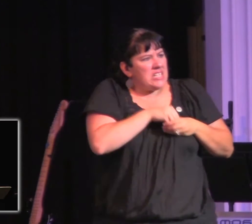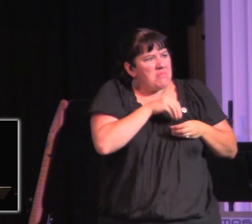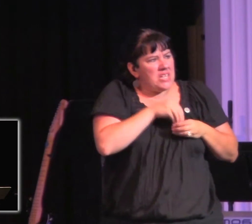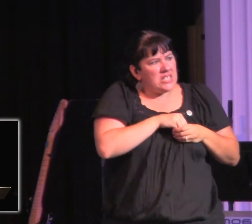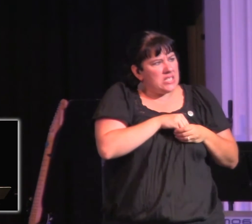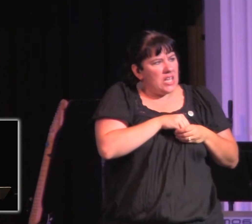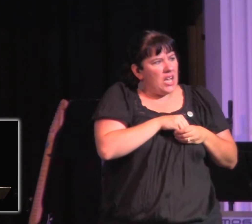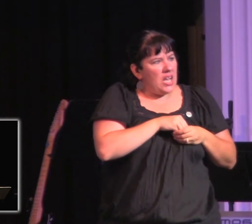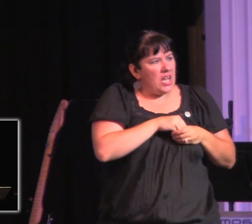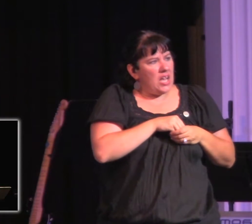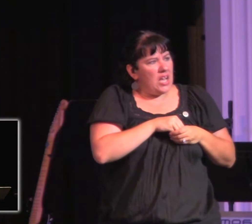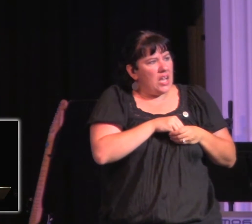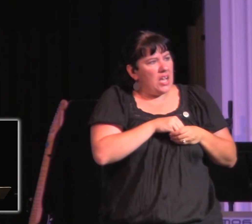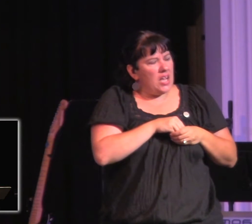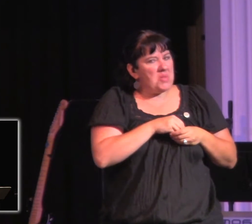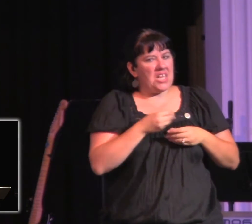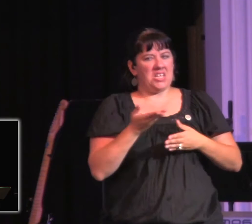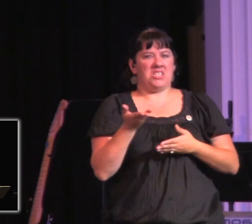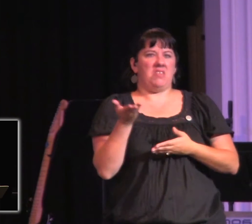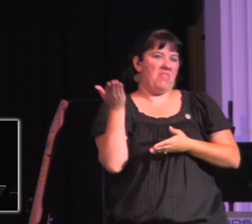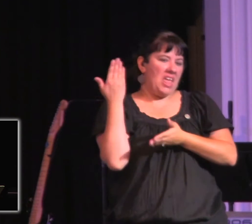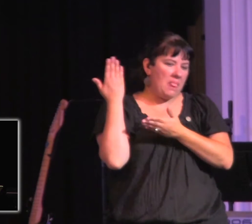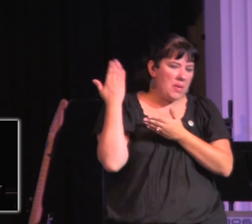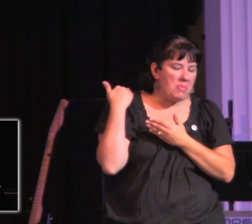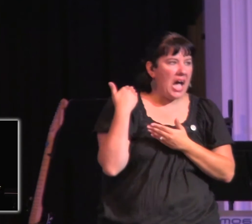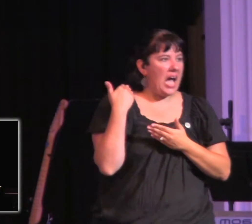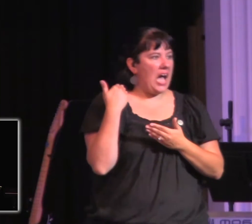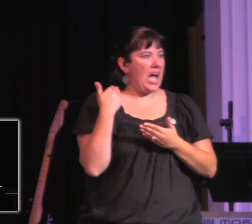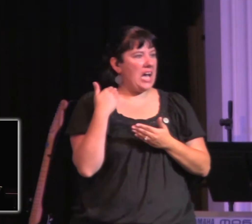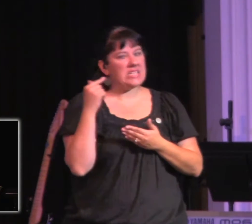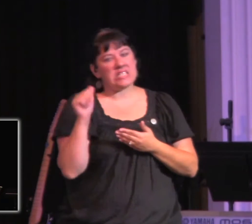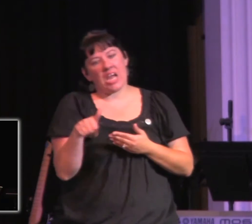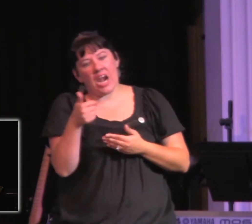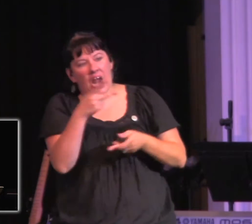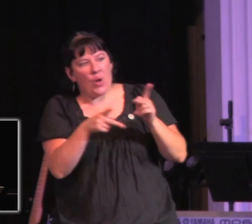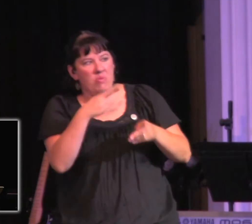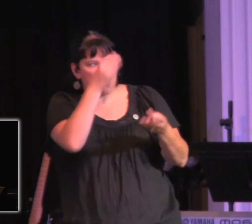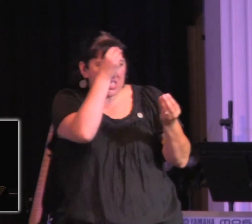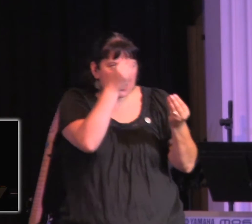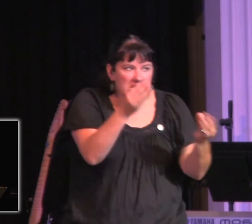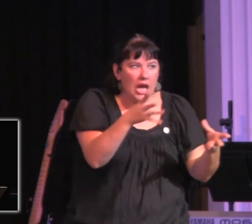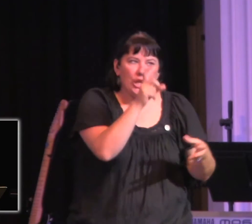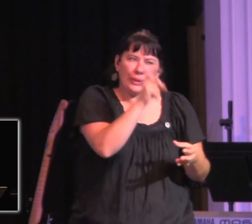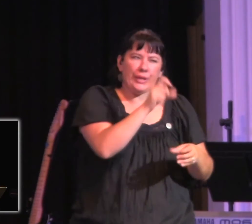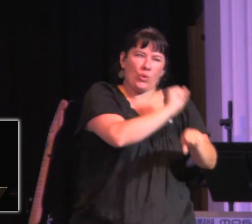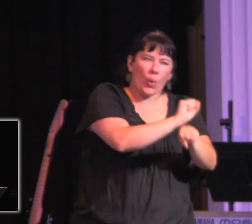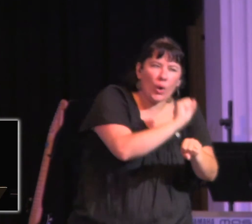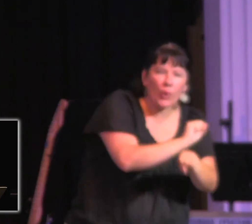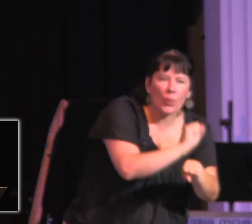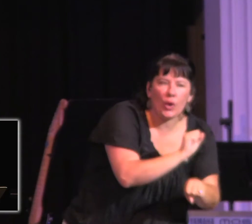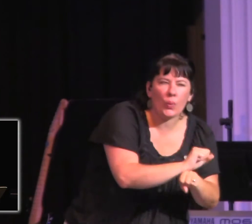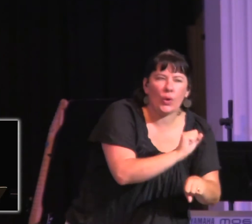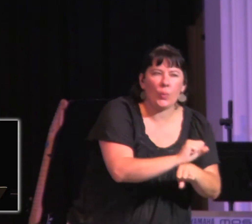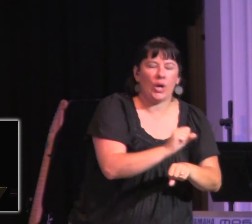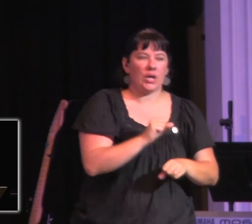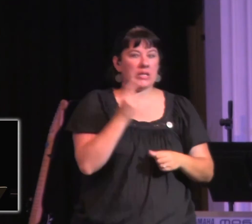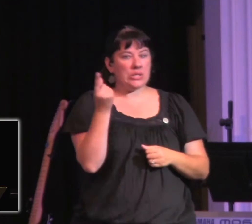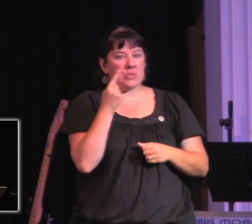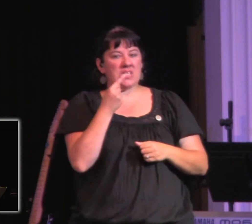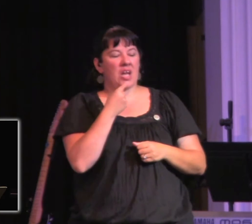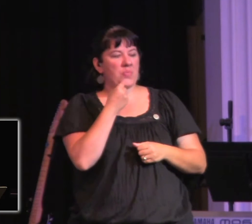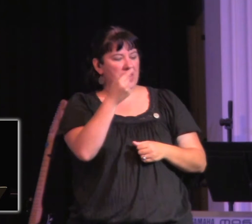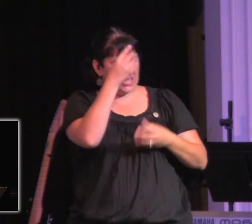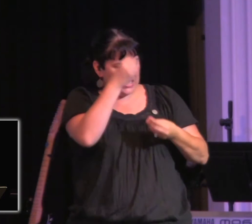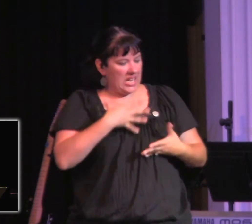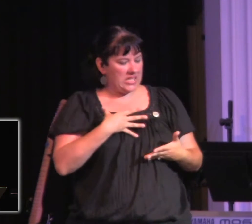because past messages we received from the brokenness of our life says, oh, there's no way that I could receive the grace of God. I'm